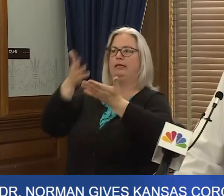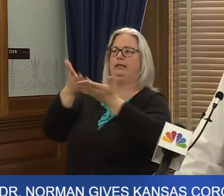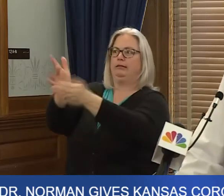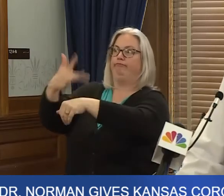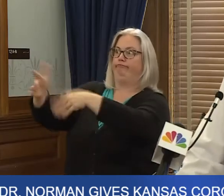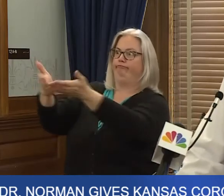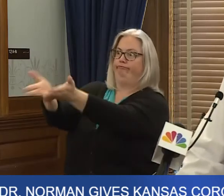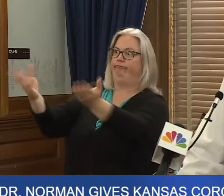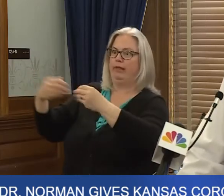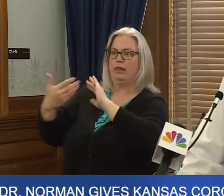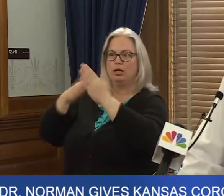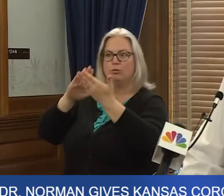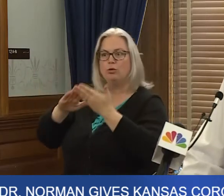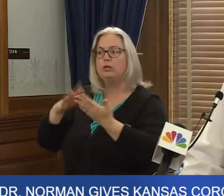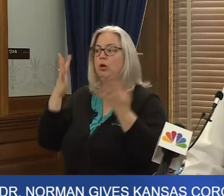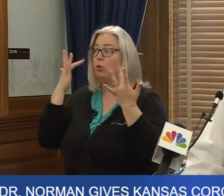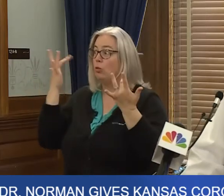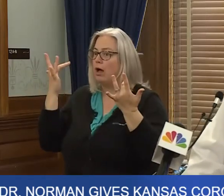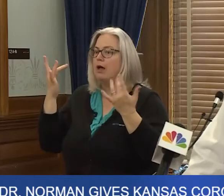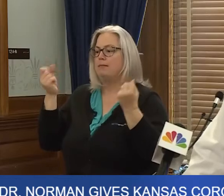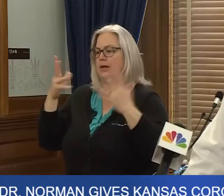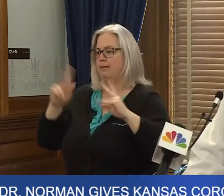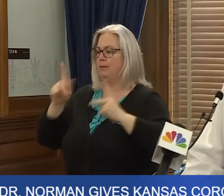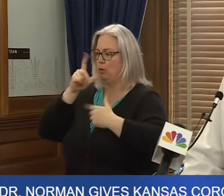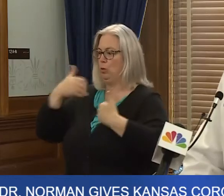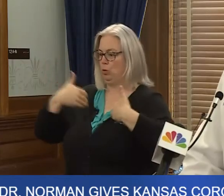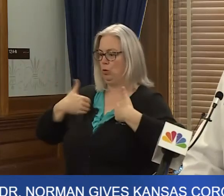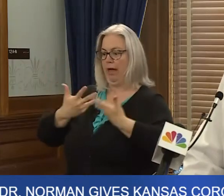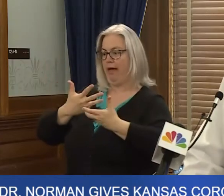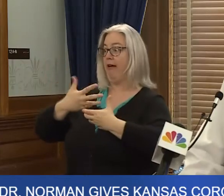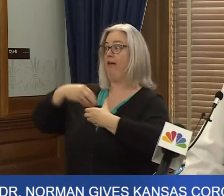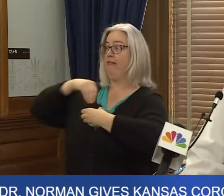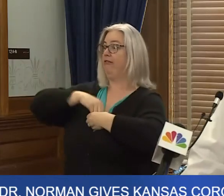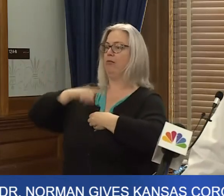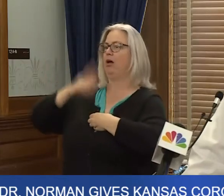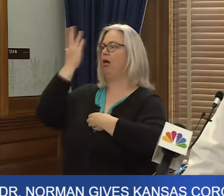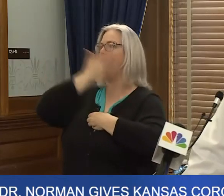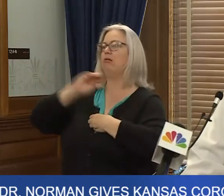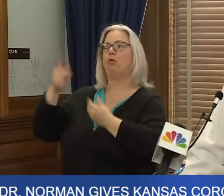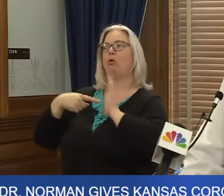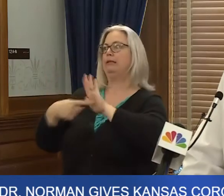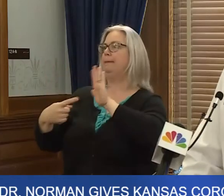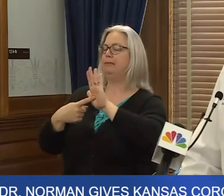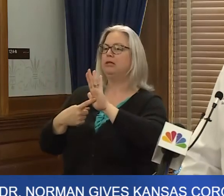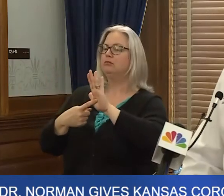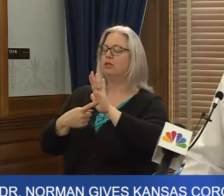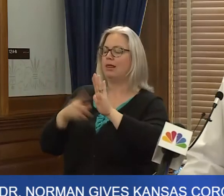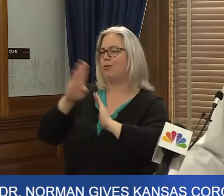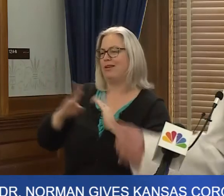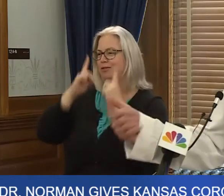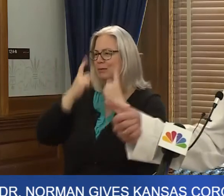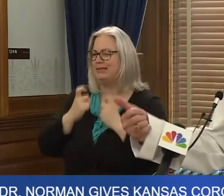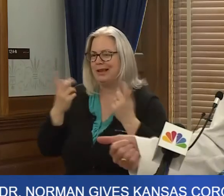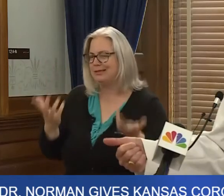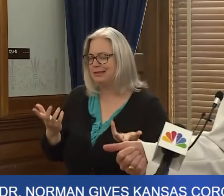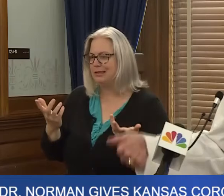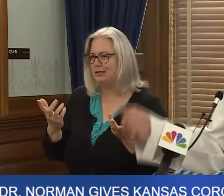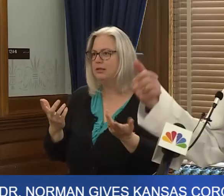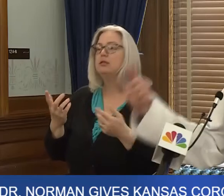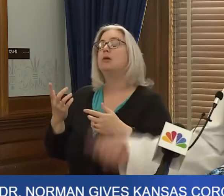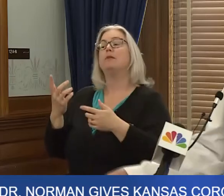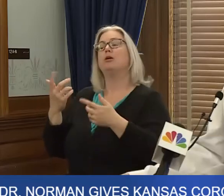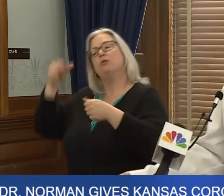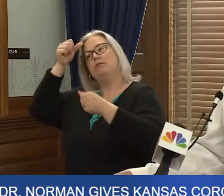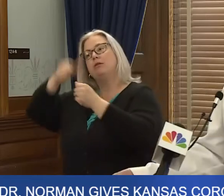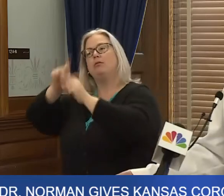is because there's a lot of asymptomatic people that will never be tested. So we know that the numbers will always be low. But keep in mind, what are the goals?